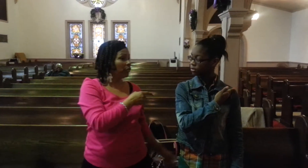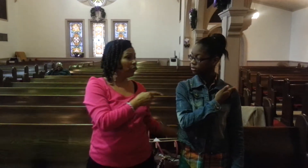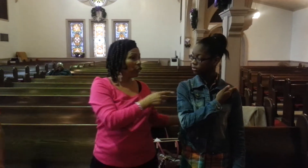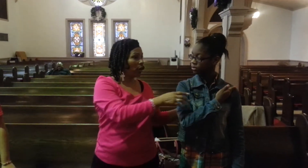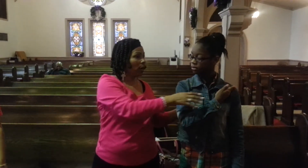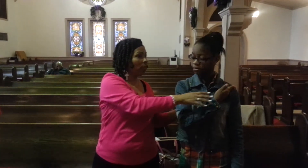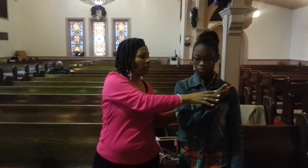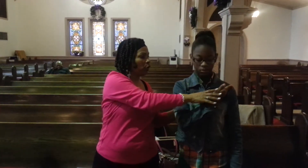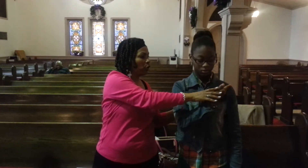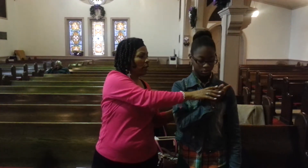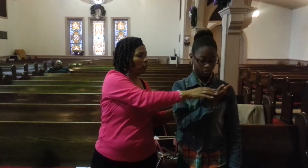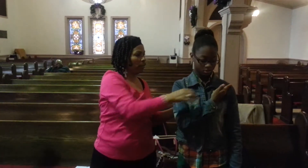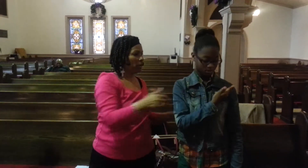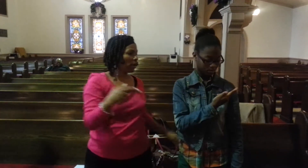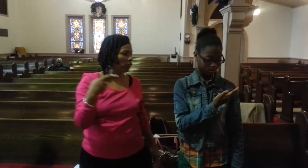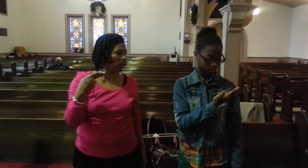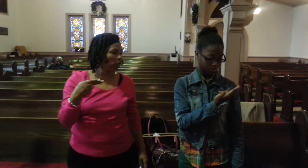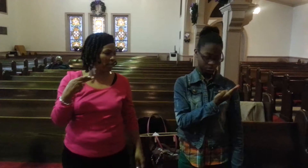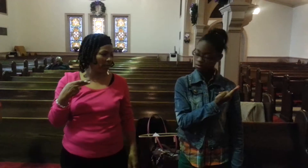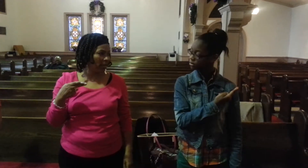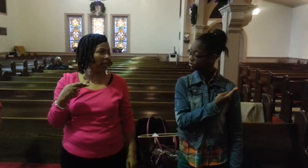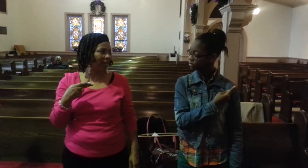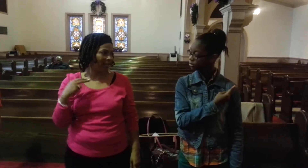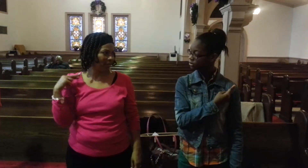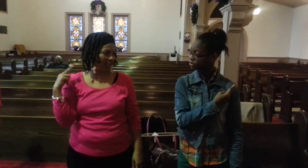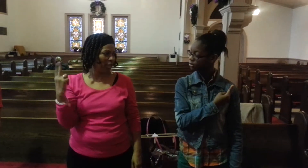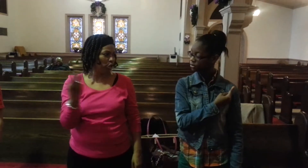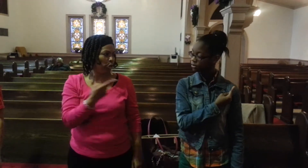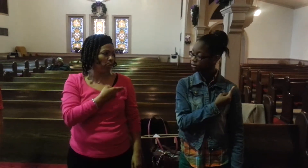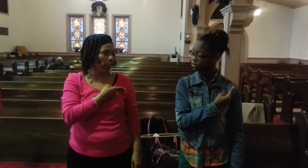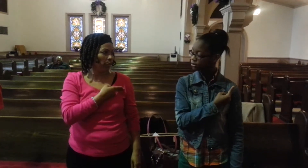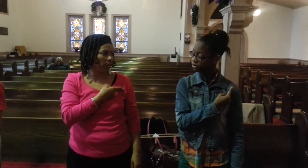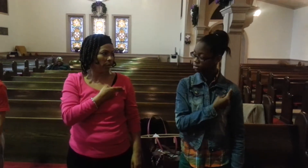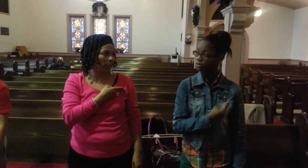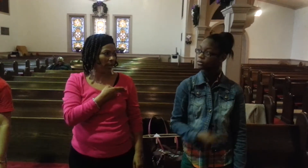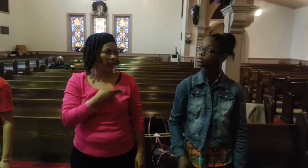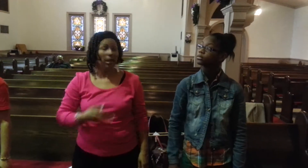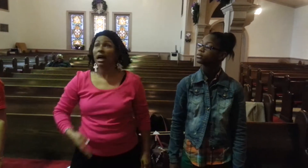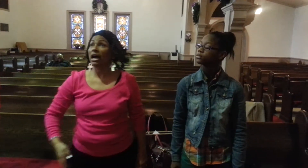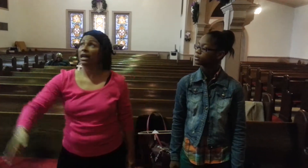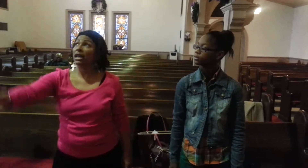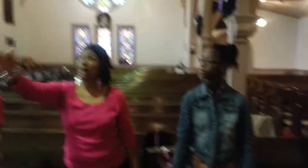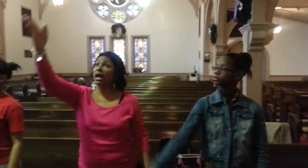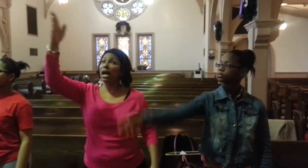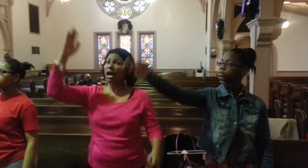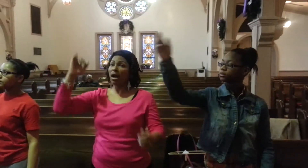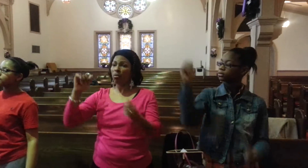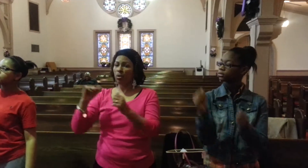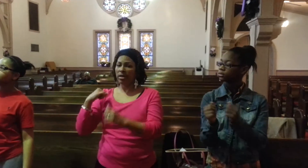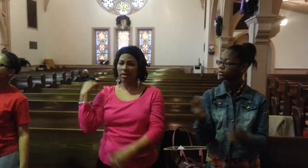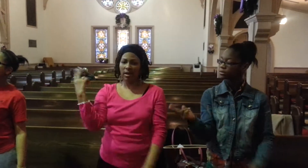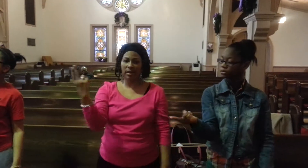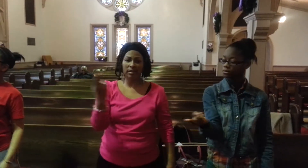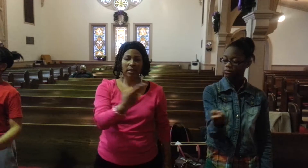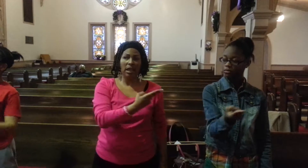of your gun from me, okay? Remember to keep it in, a U. Okay? God with us.